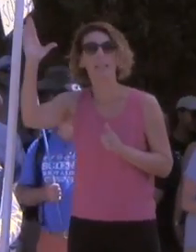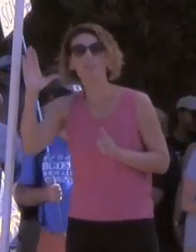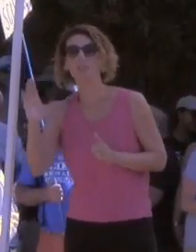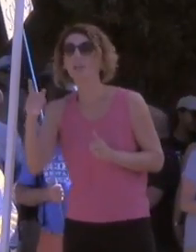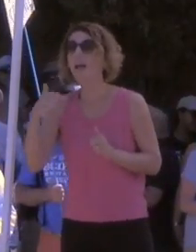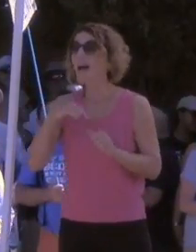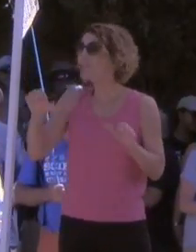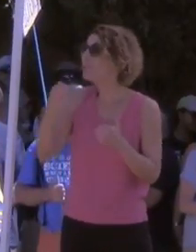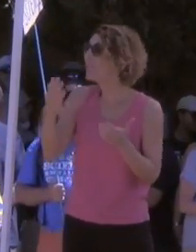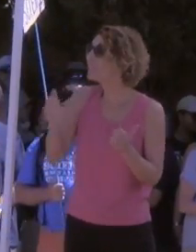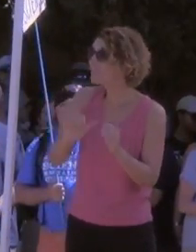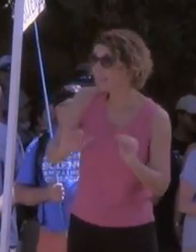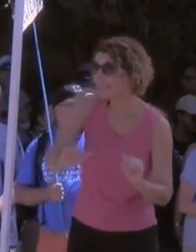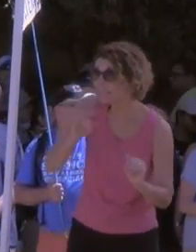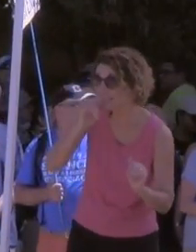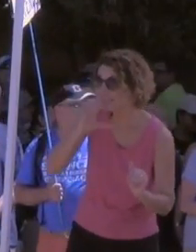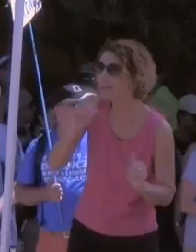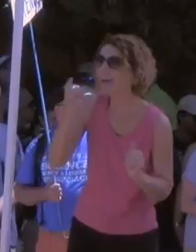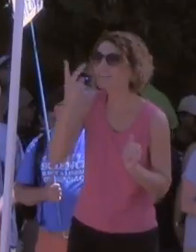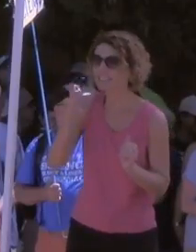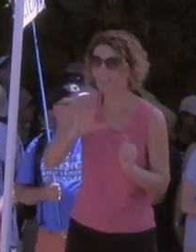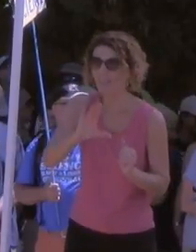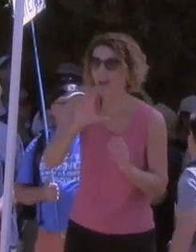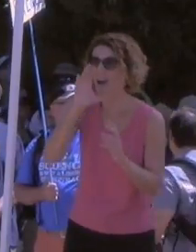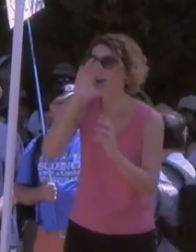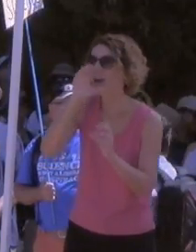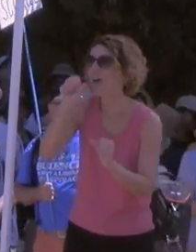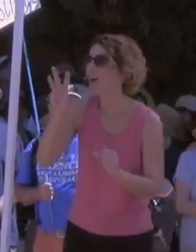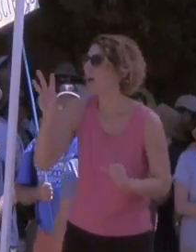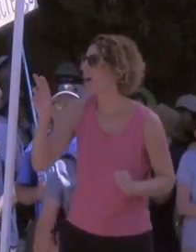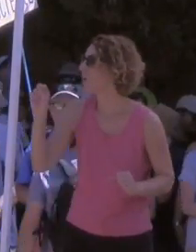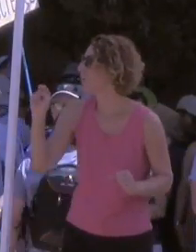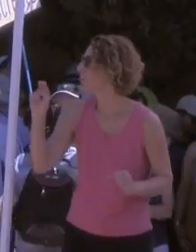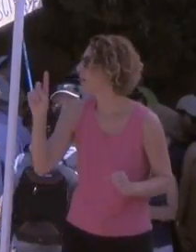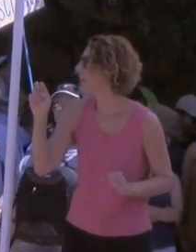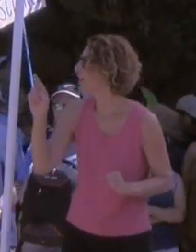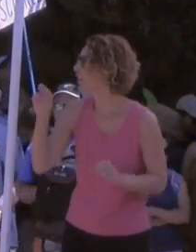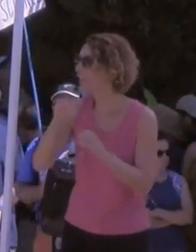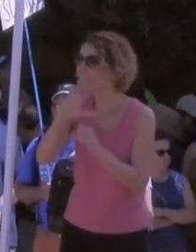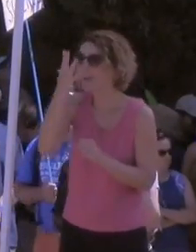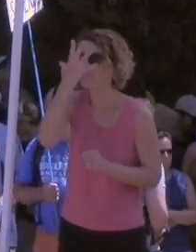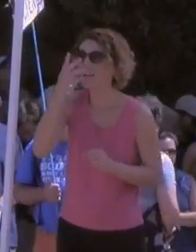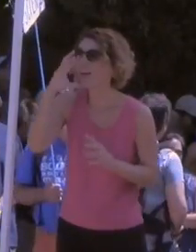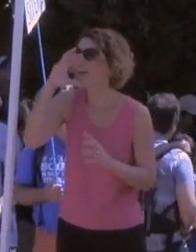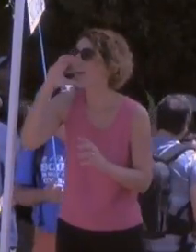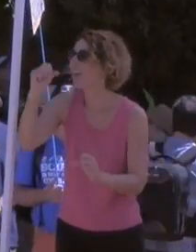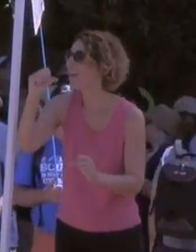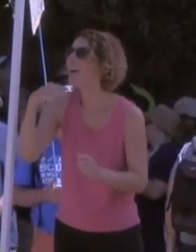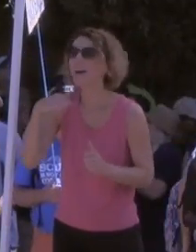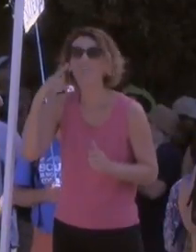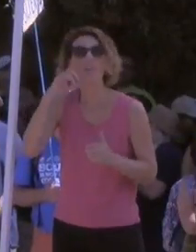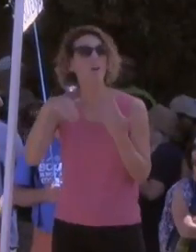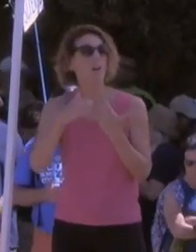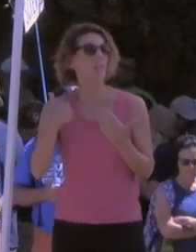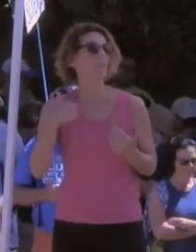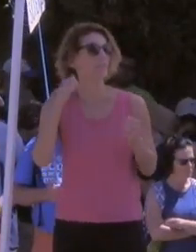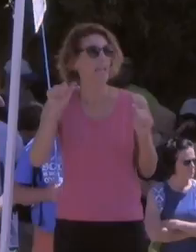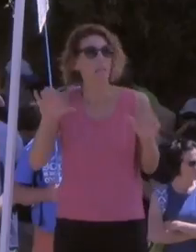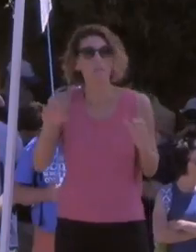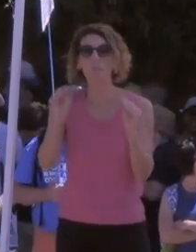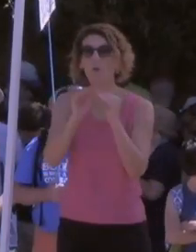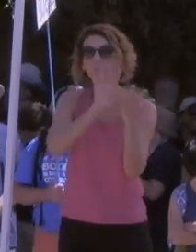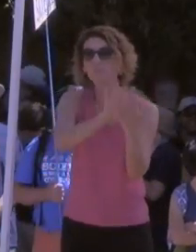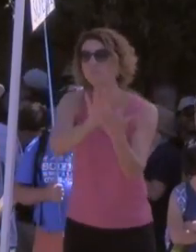little kids, and I see the wonder in people's faces. And I think all of us can do more to reaching out